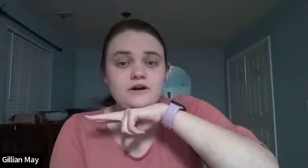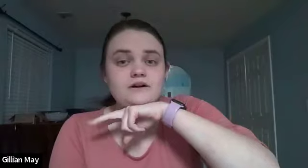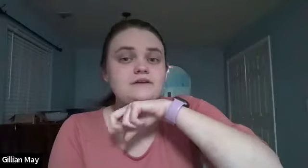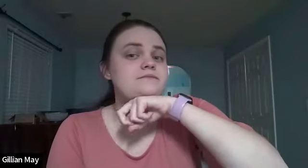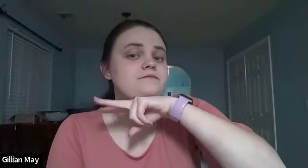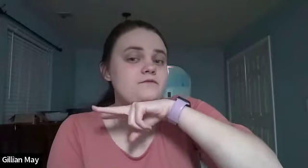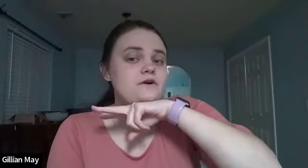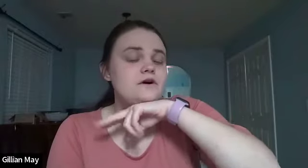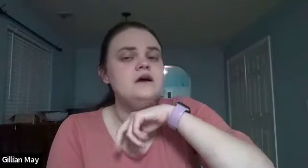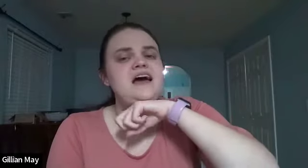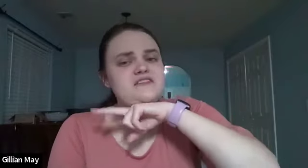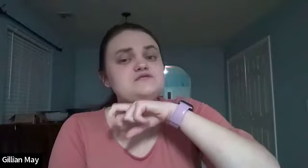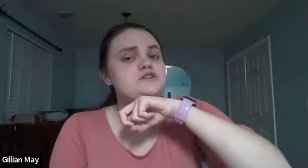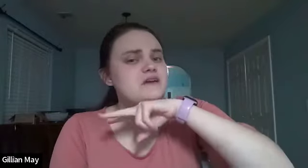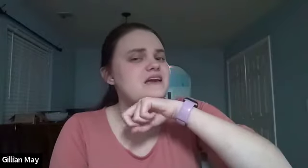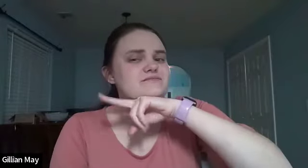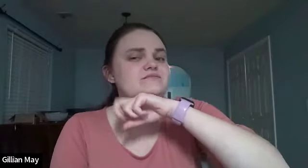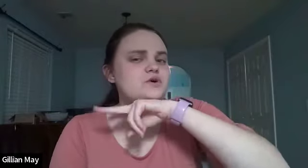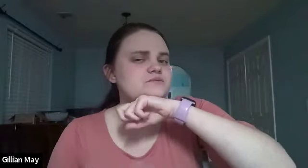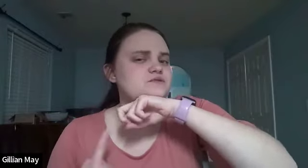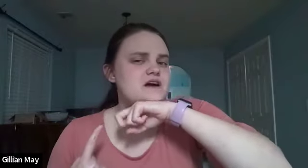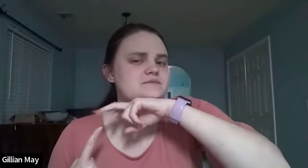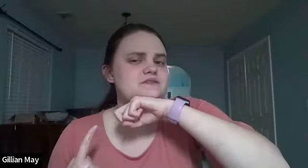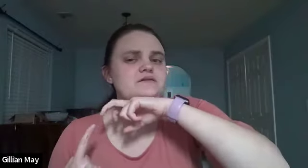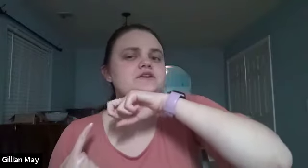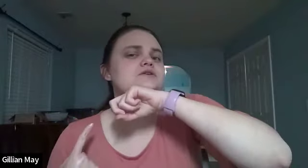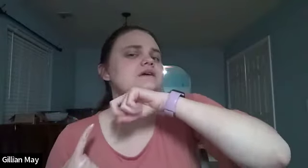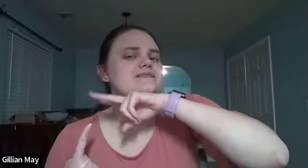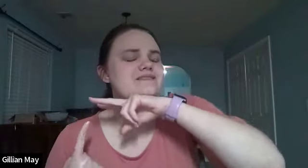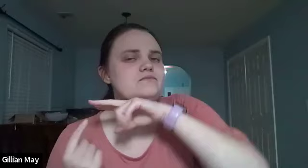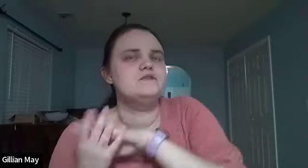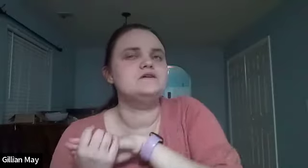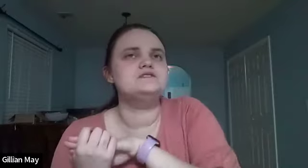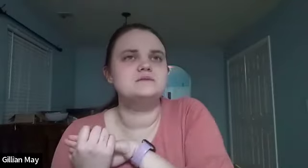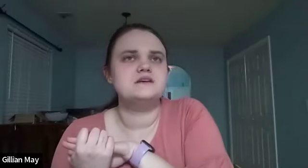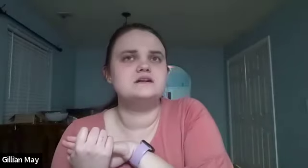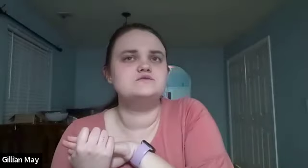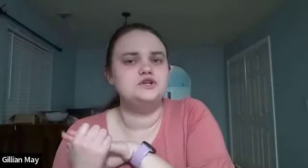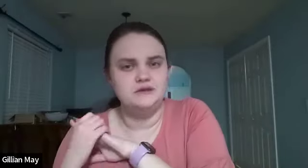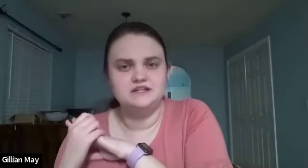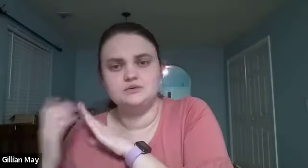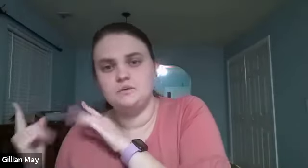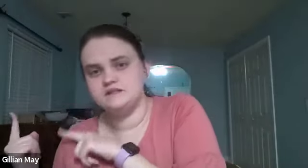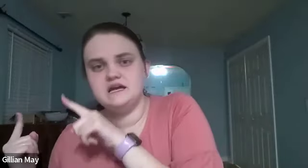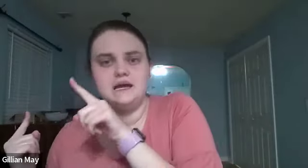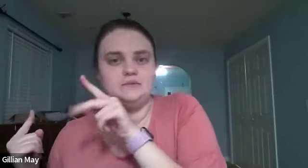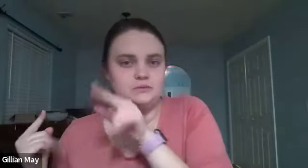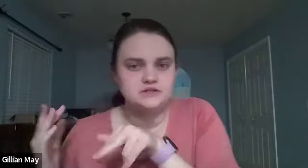frog, frog. And this one you can multiple times. You know, there are some signs where you need to do it one time or multiple